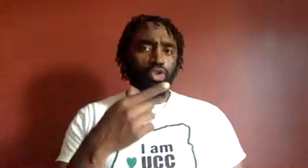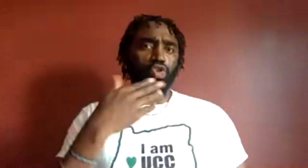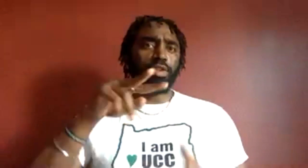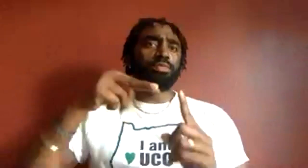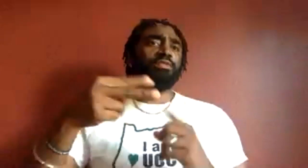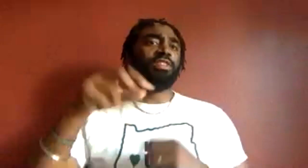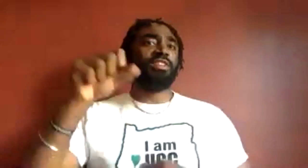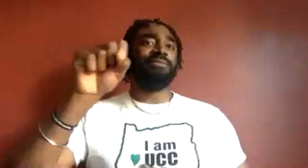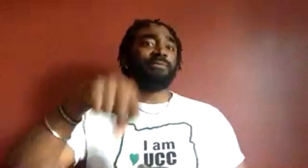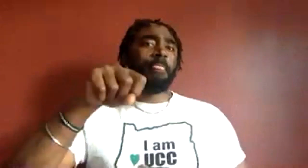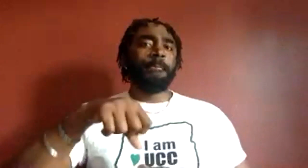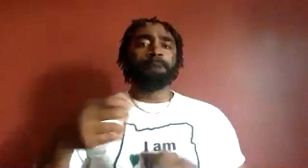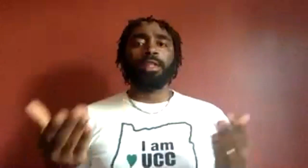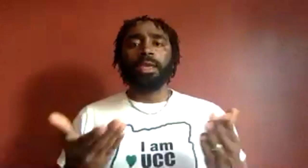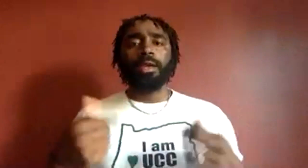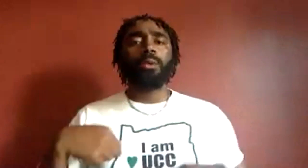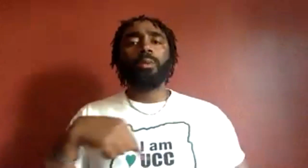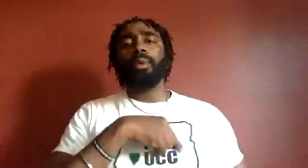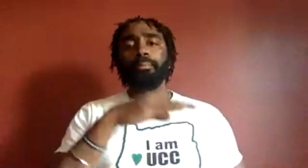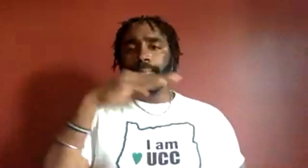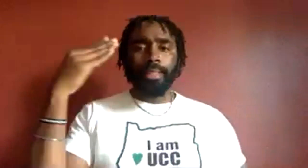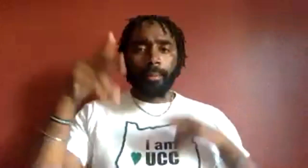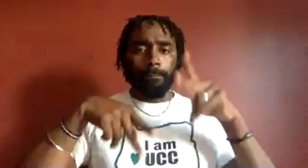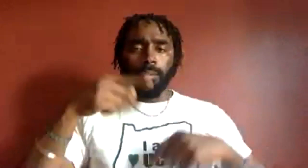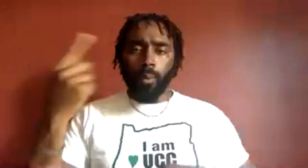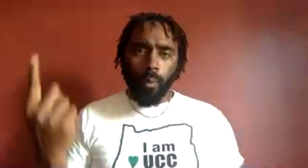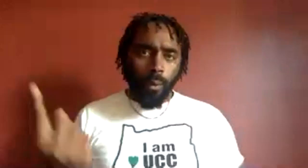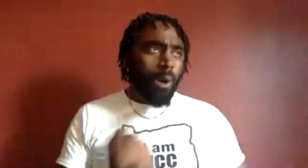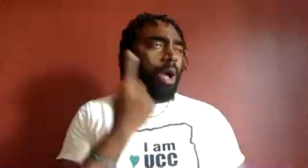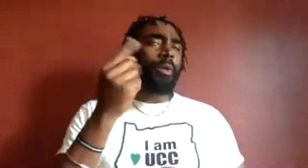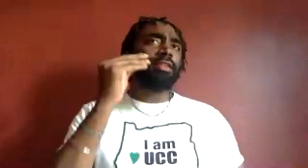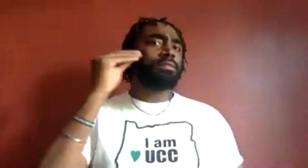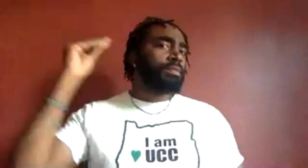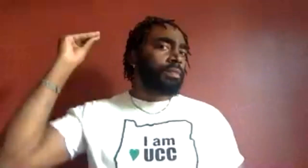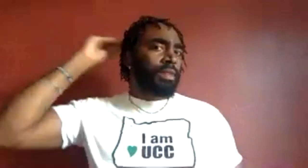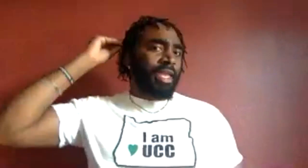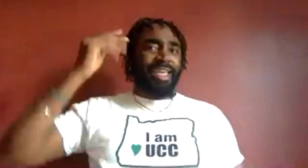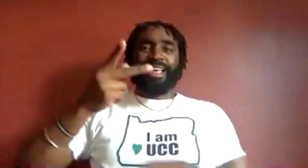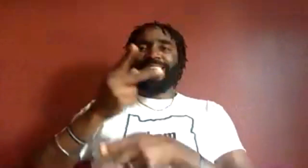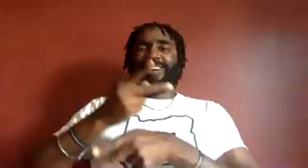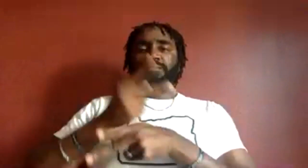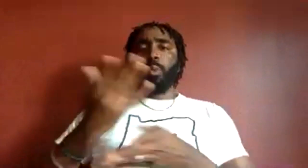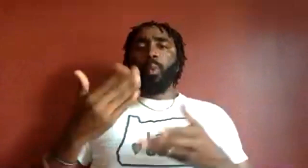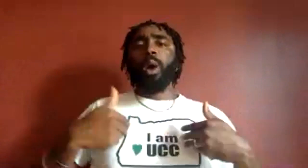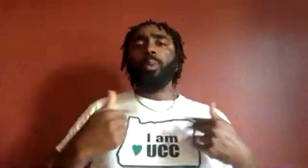Ryan here. Great perspective to have for sure. I'm here being with Black people. I know we always do keep in mind